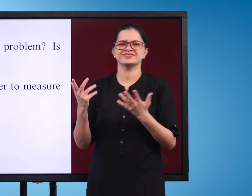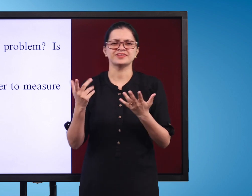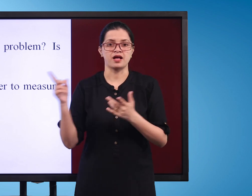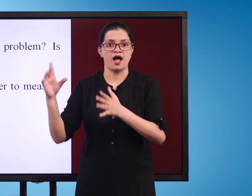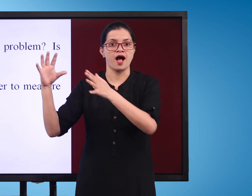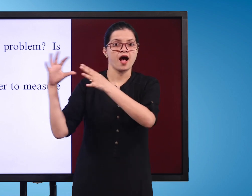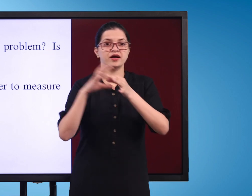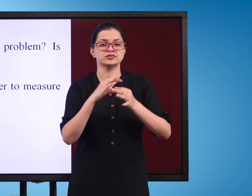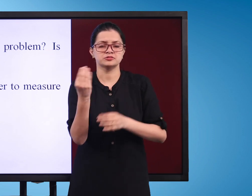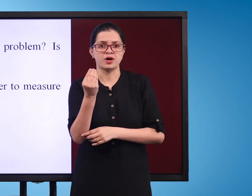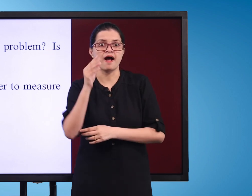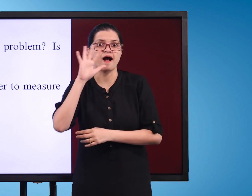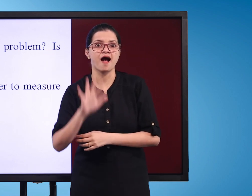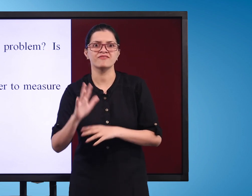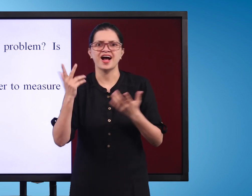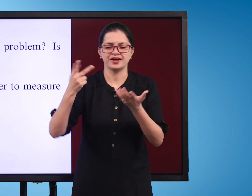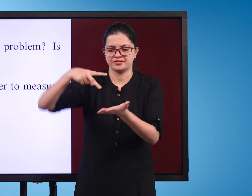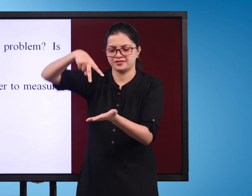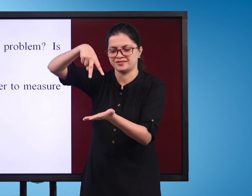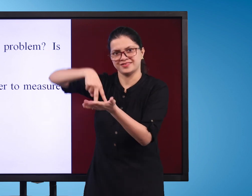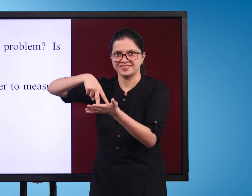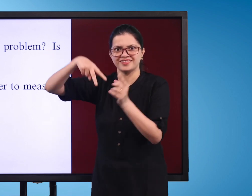Let us use the divider to measure length.